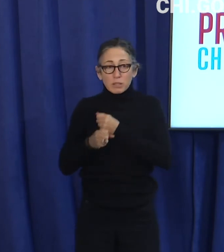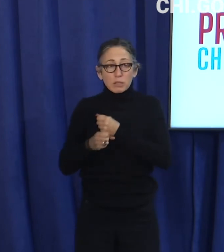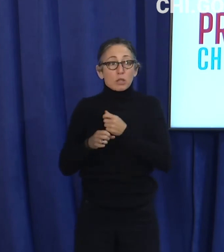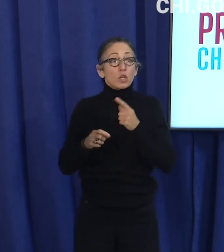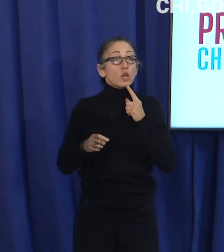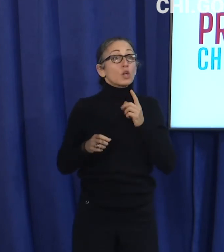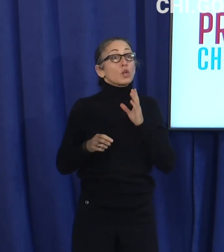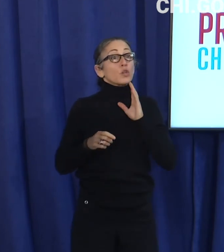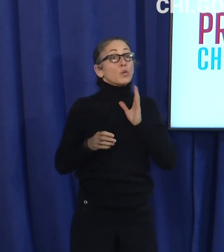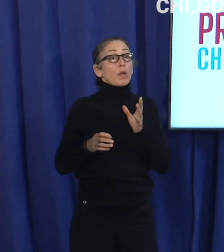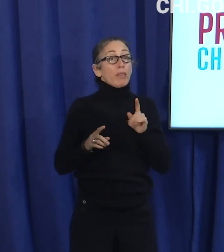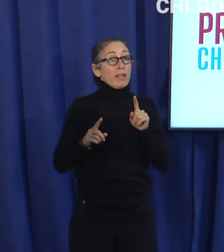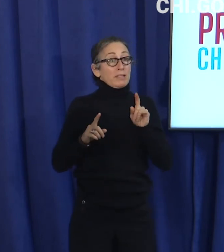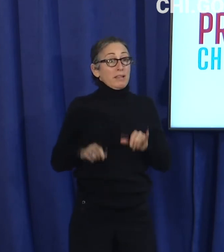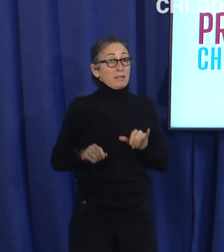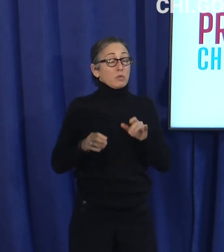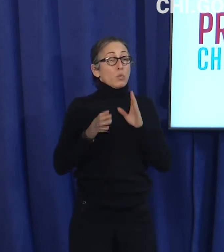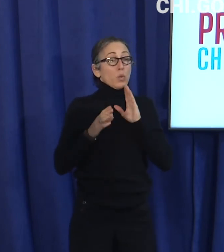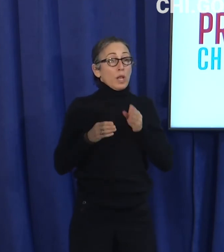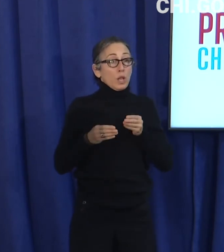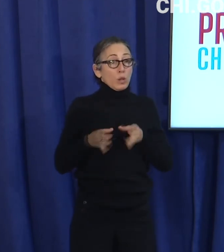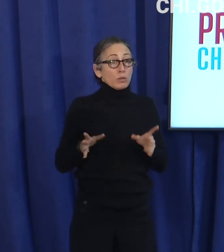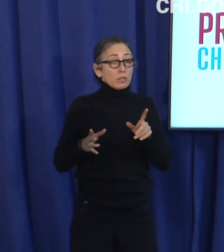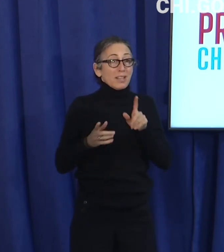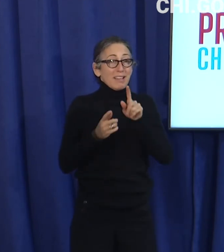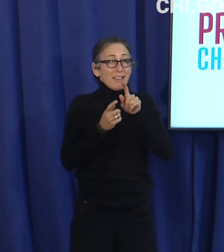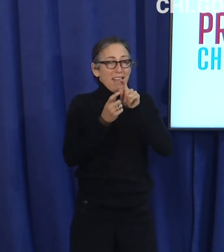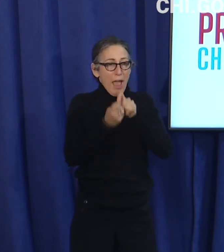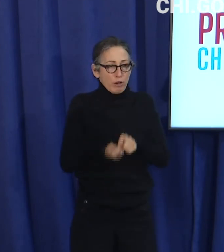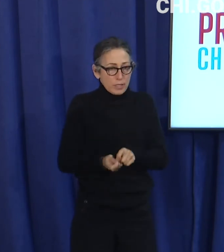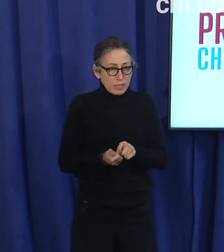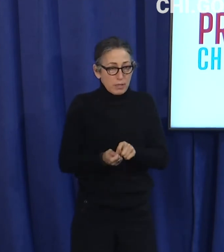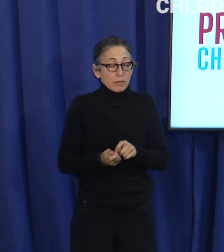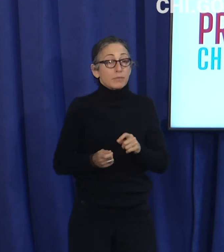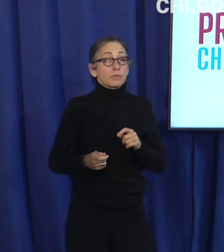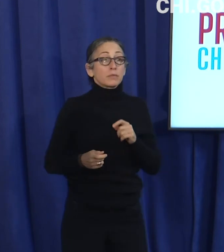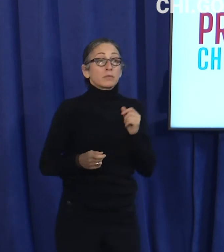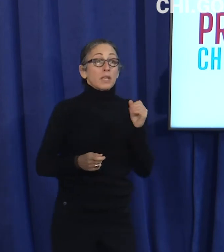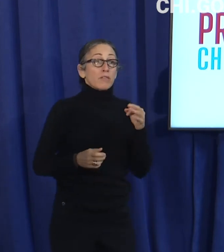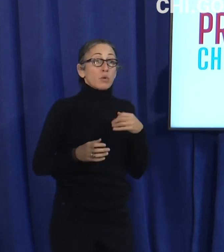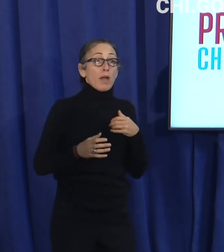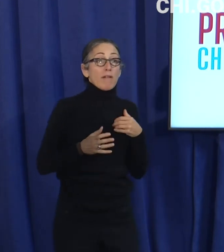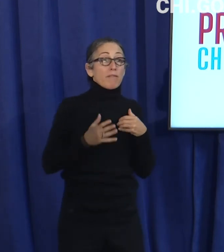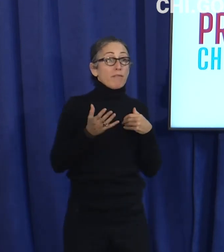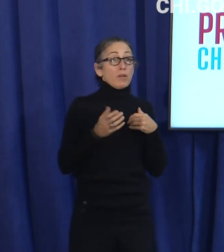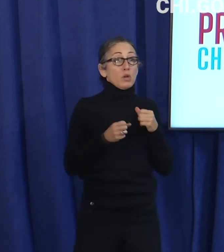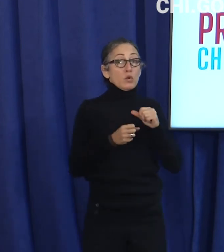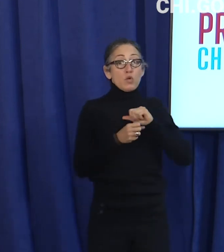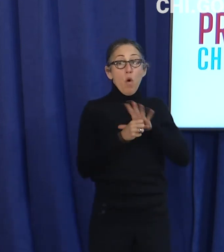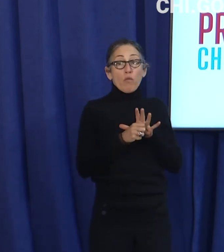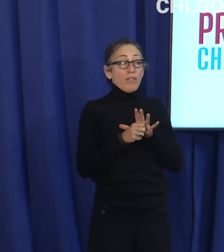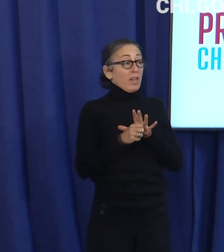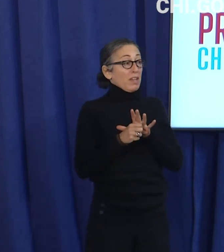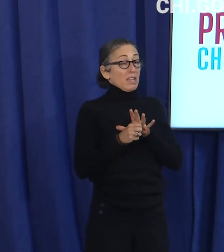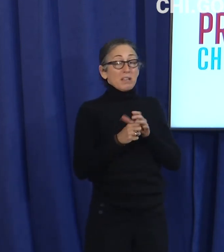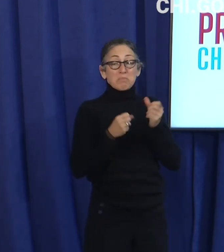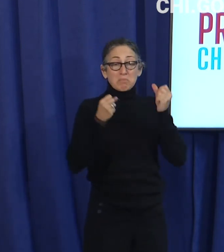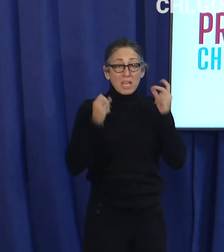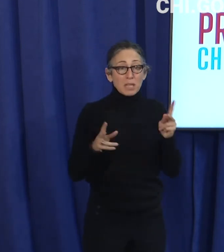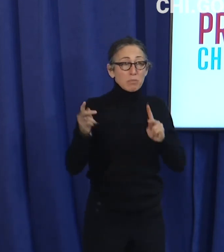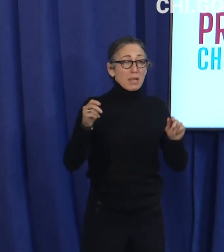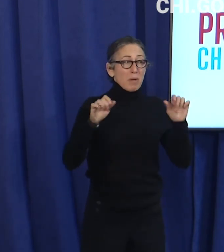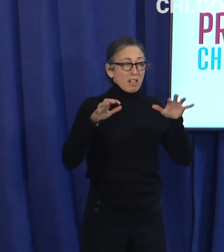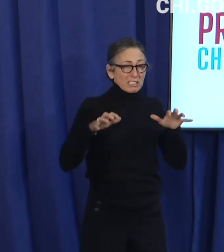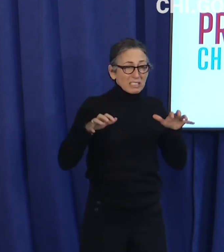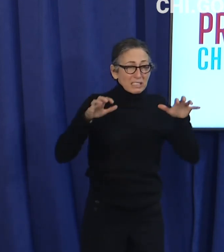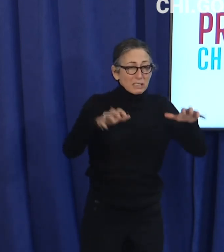bit of the accuracy when you do them. When you have as much COVID as you have here in Chicago and here in Illinois